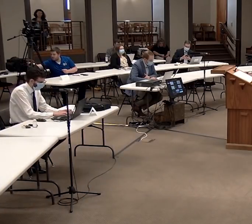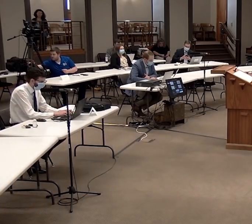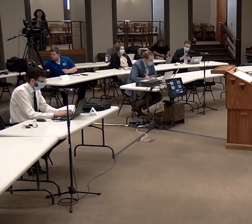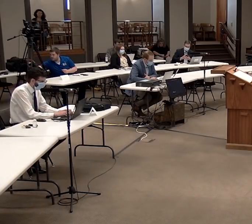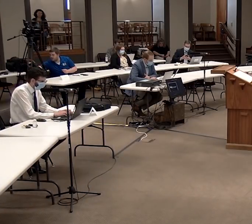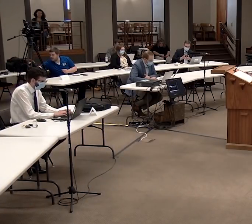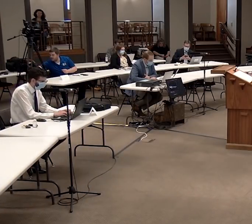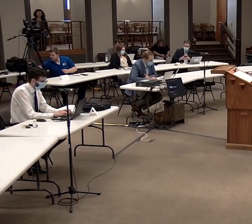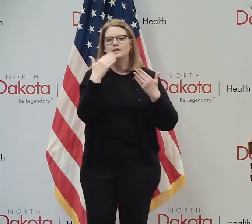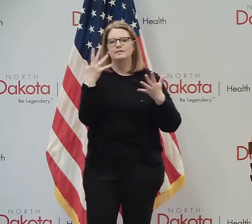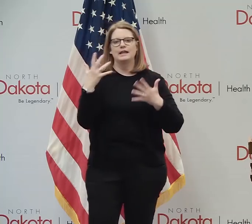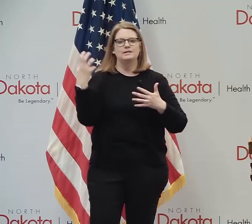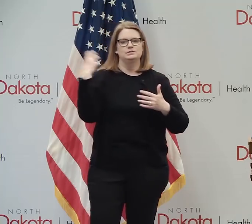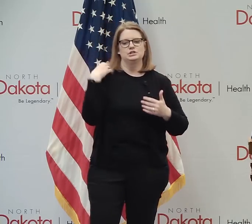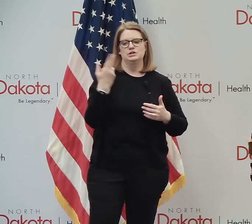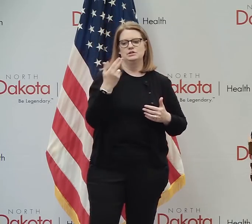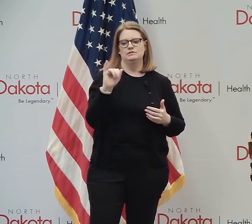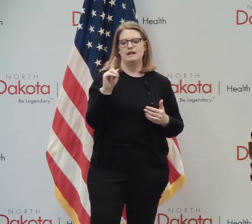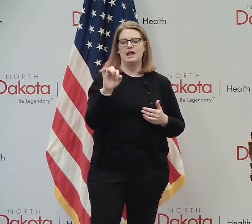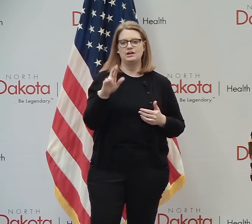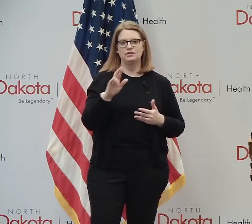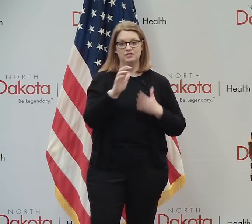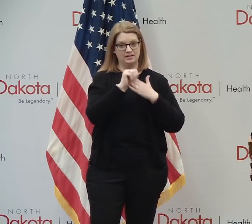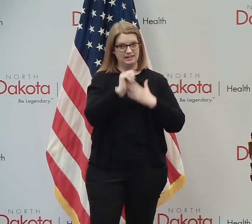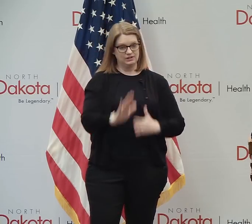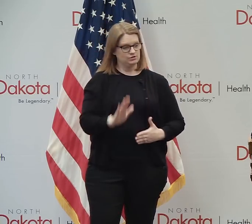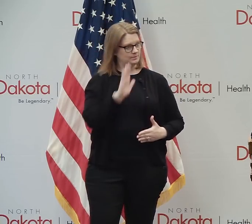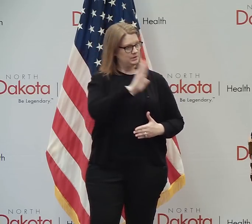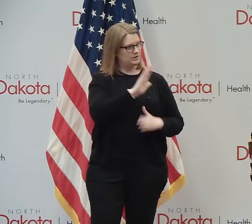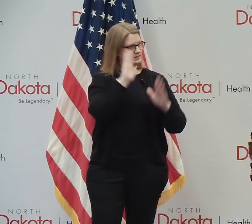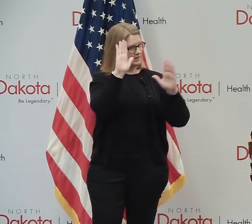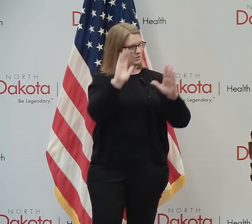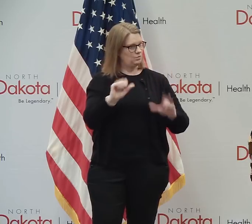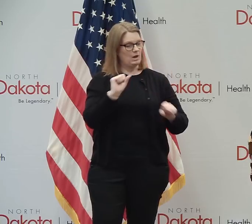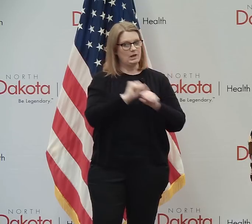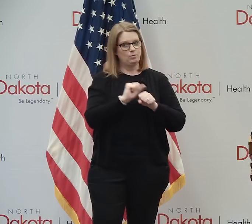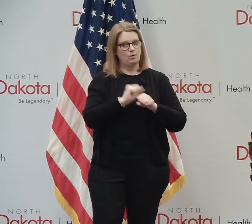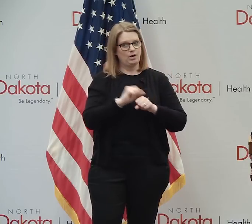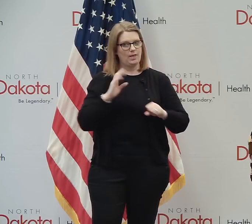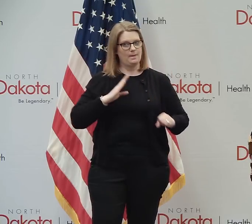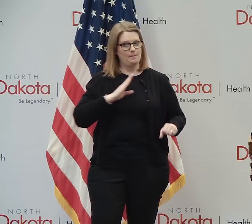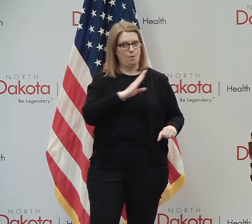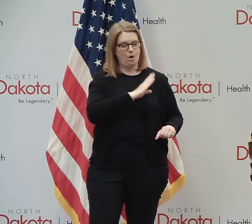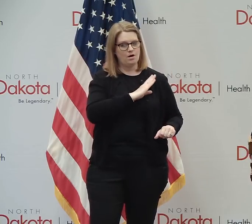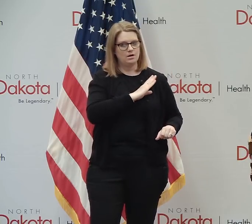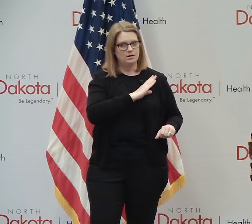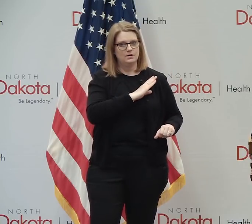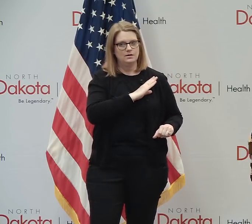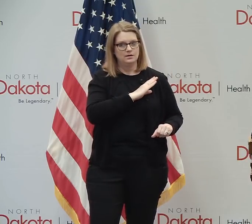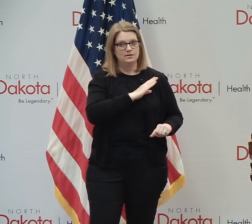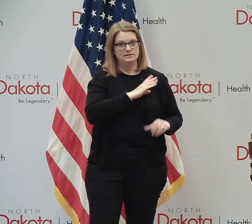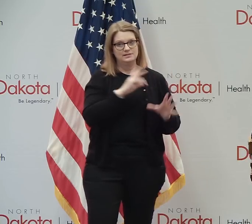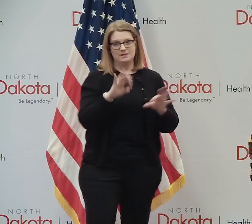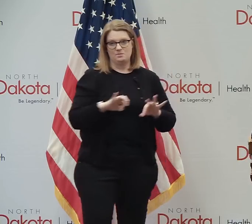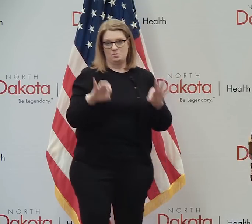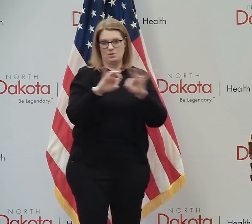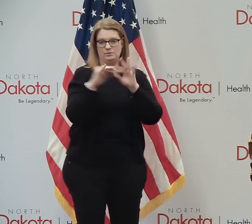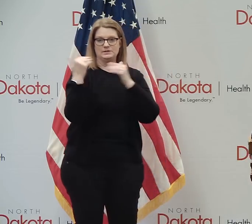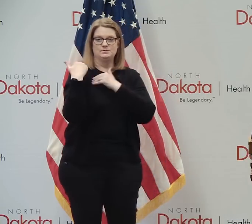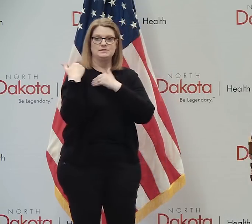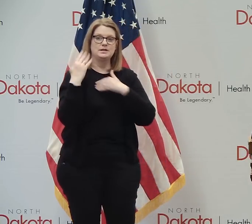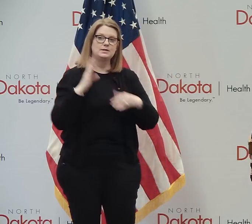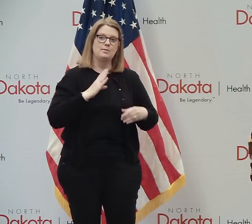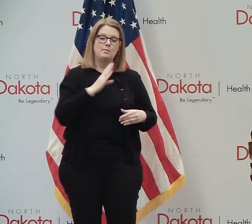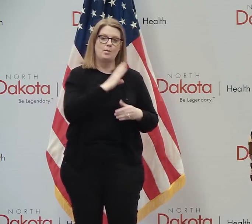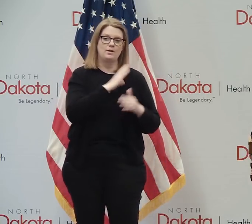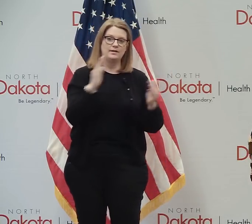Thank you, Chair Hacker, for your leadership and great work on the board. I want to say again, one of the key responsibilities of the Board of Higher Education